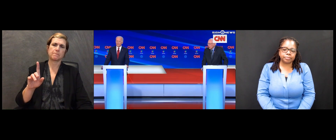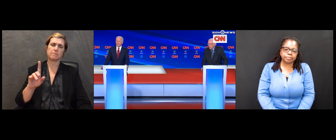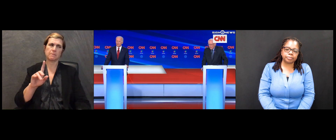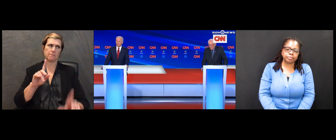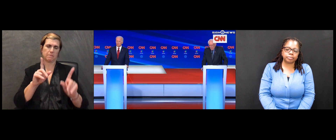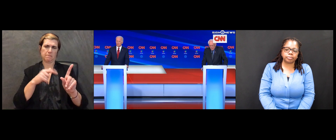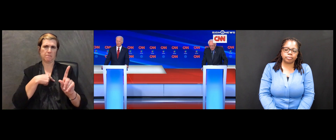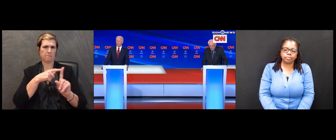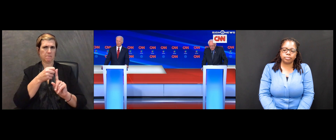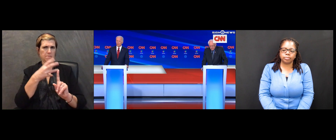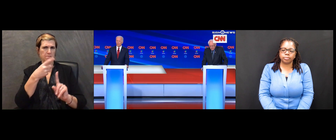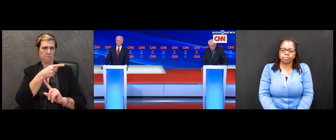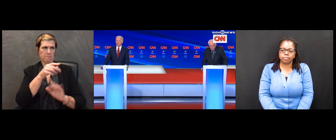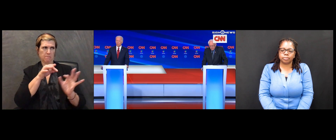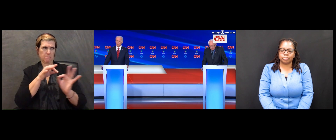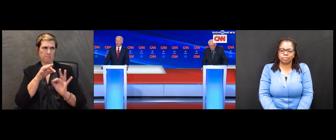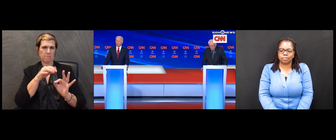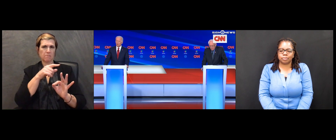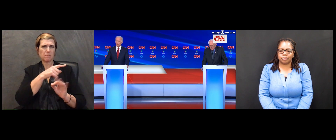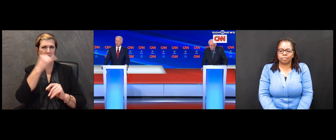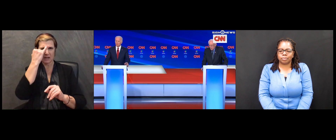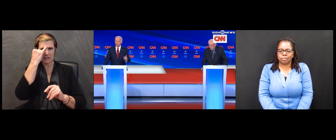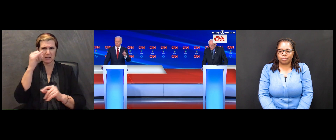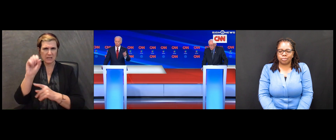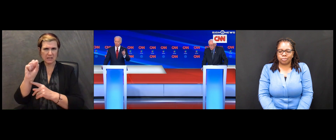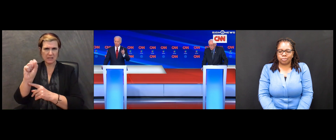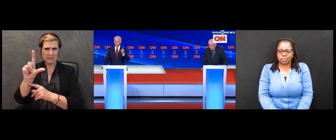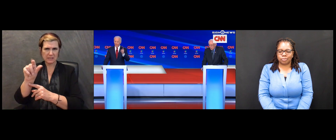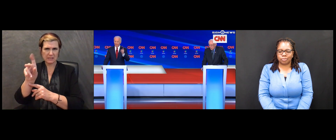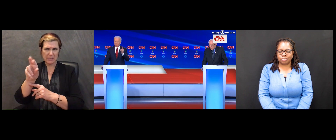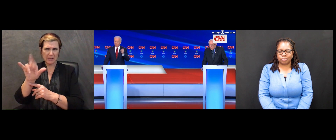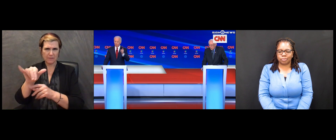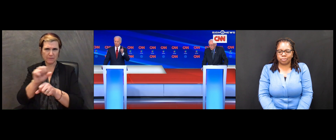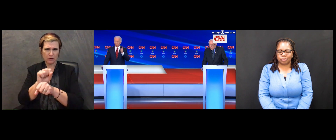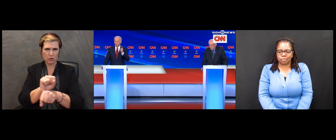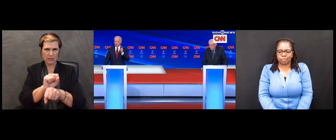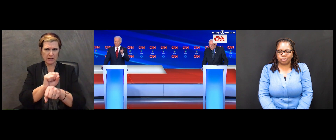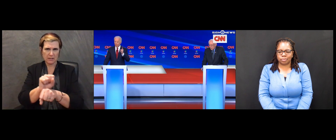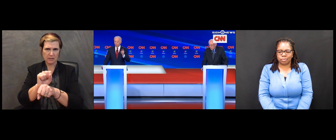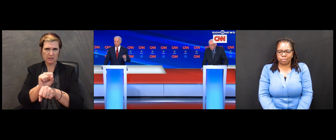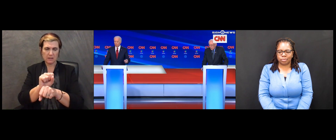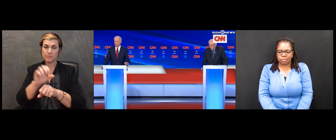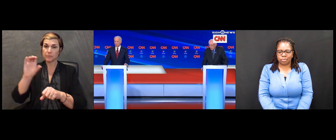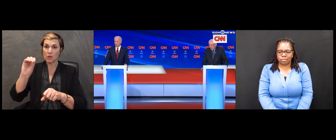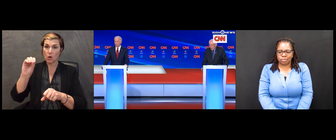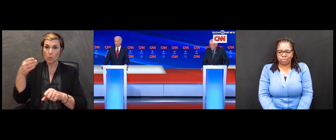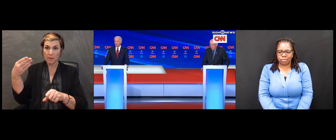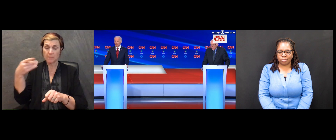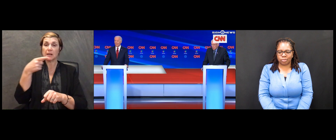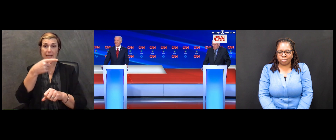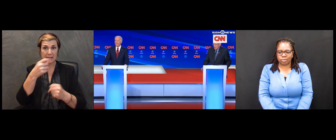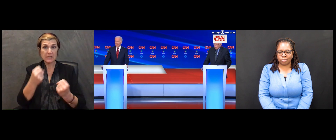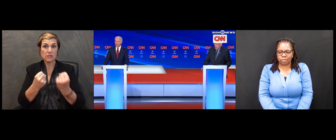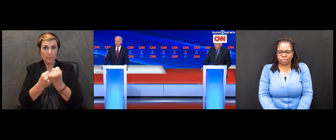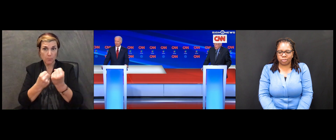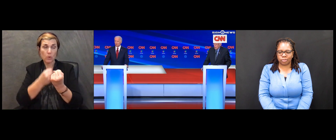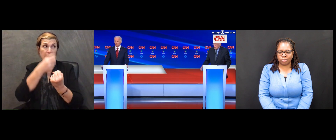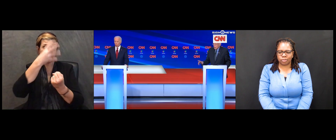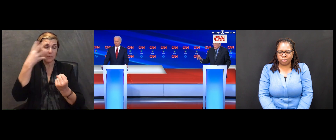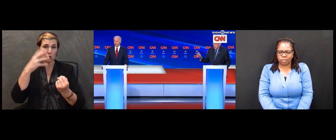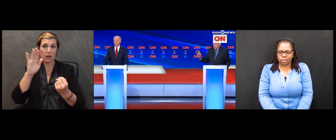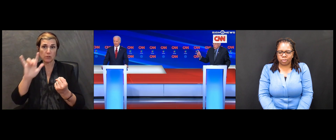the idea that it was slavery, Barack Obama supported that bill, that immigration bill. Teddy